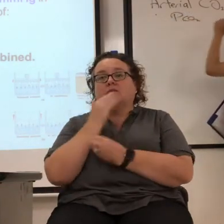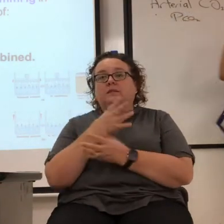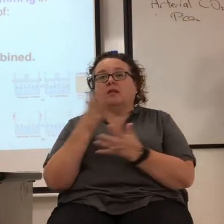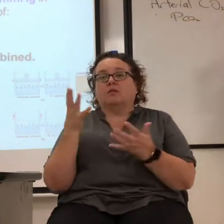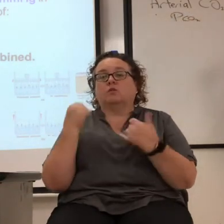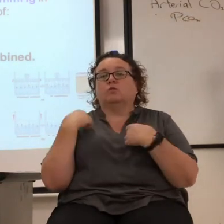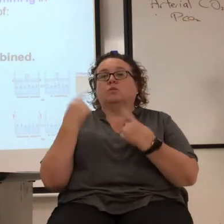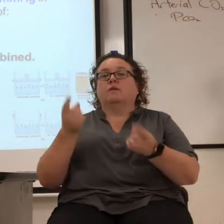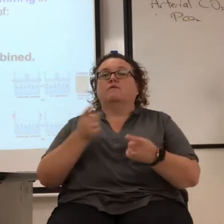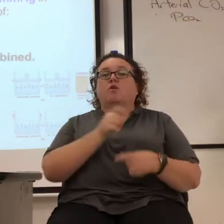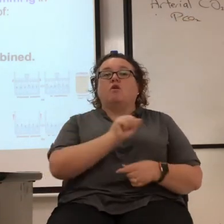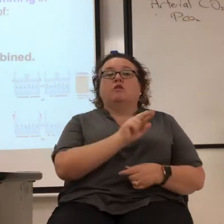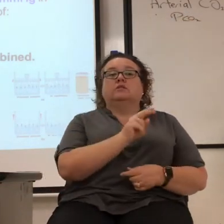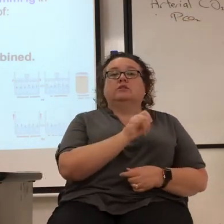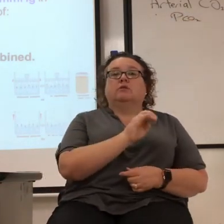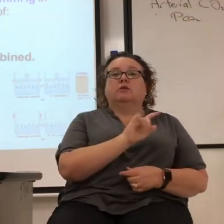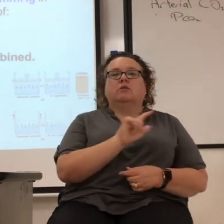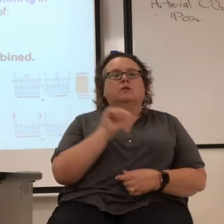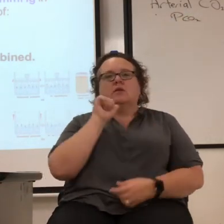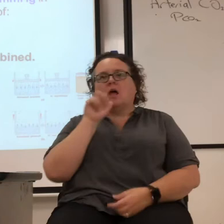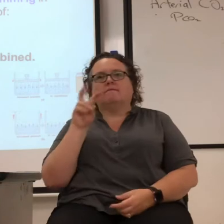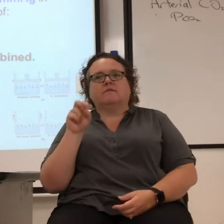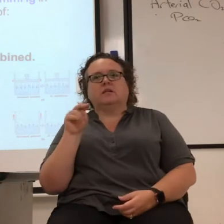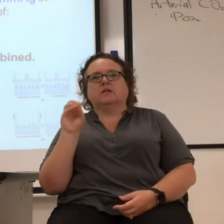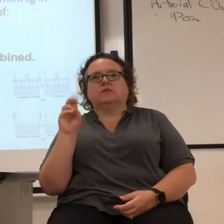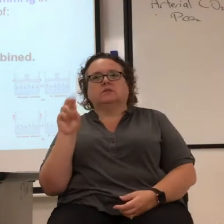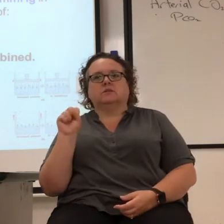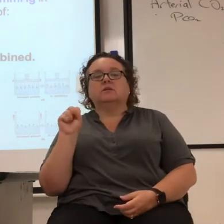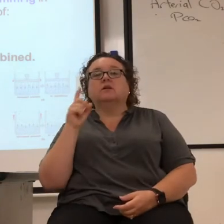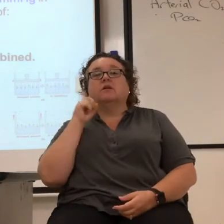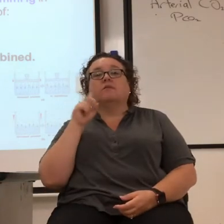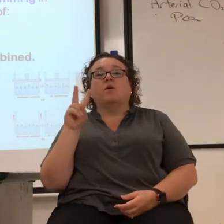for arterial blood, not venous blood. For venous blood,